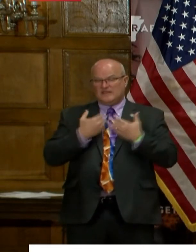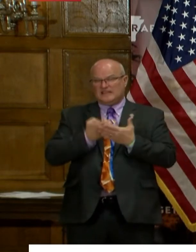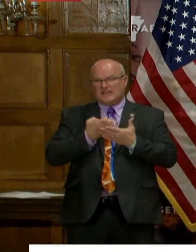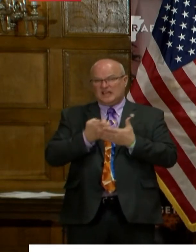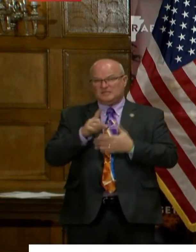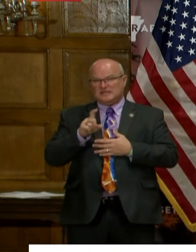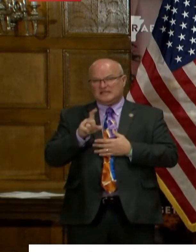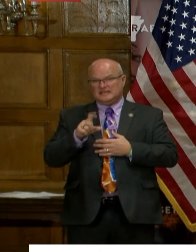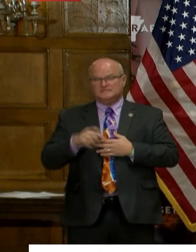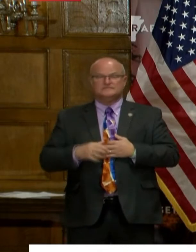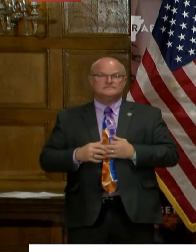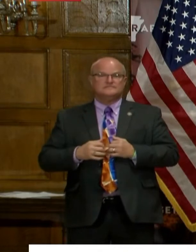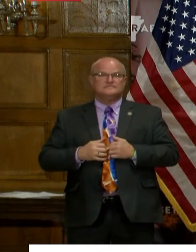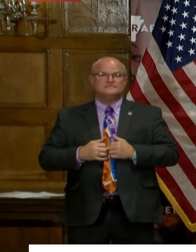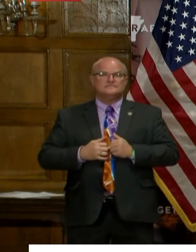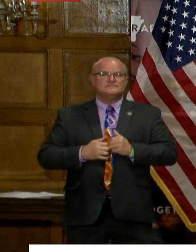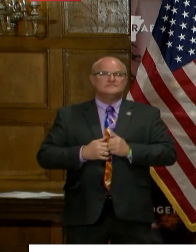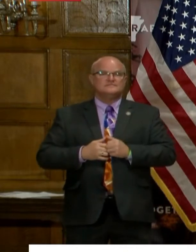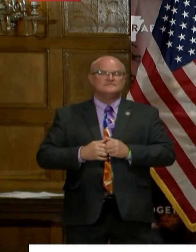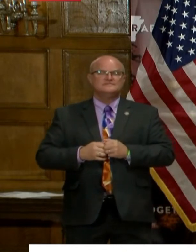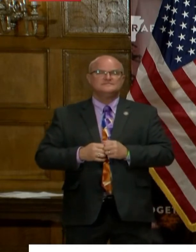economy?